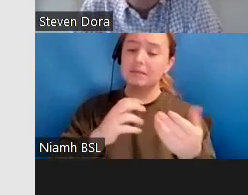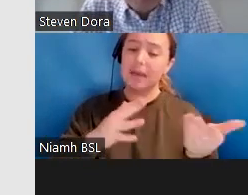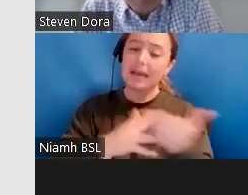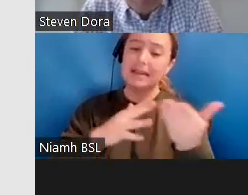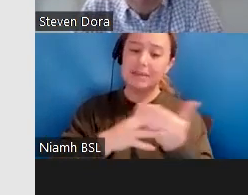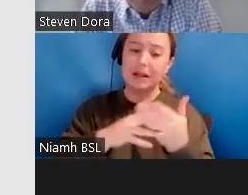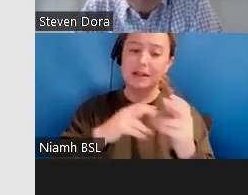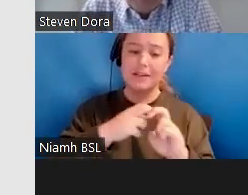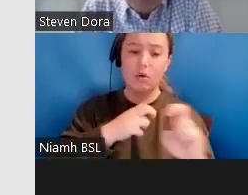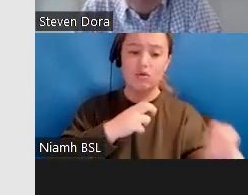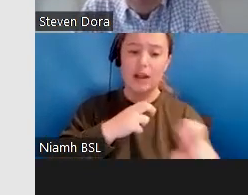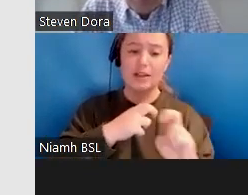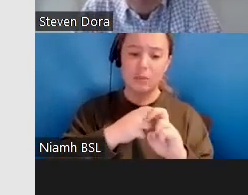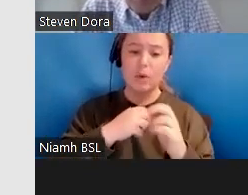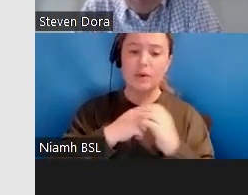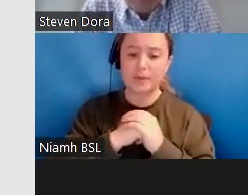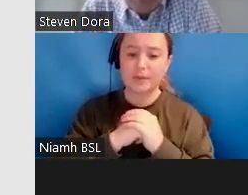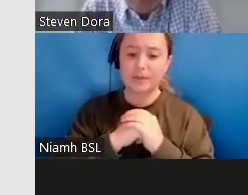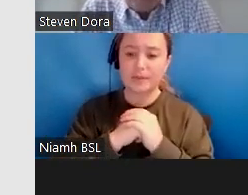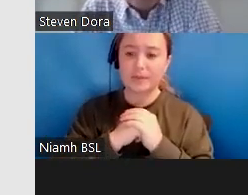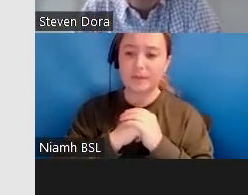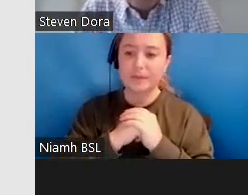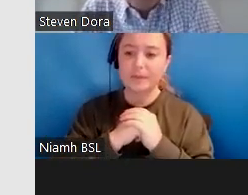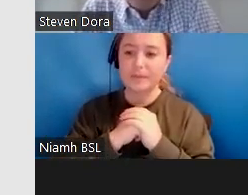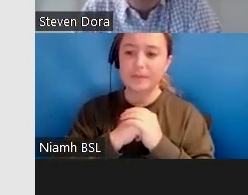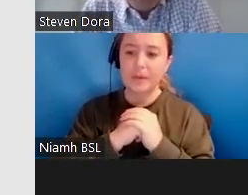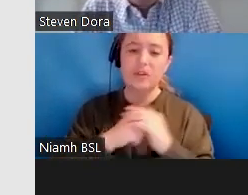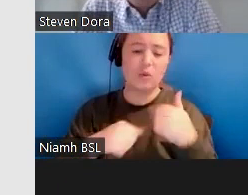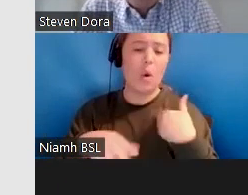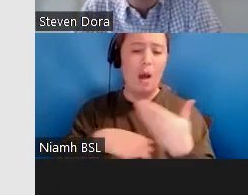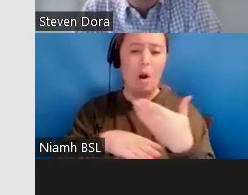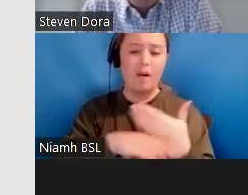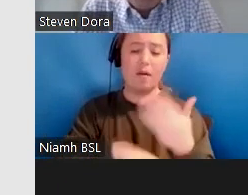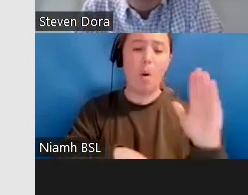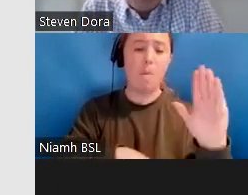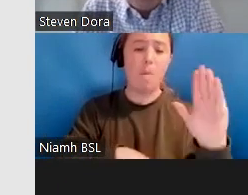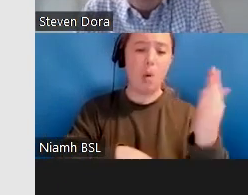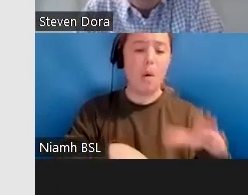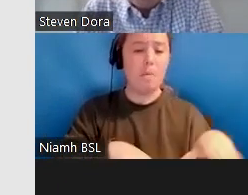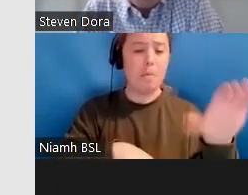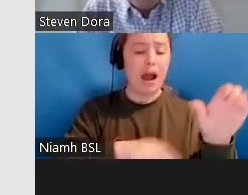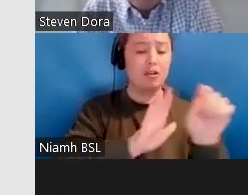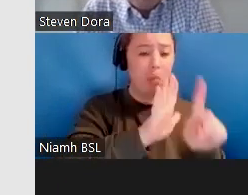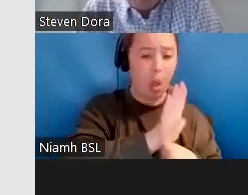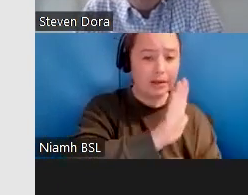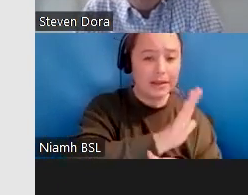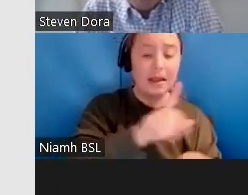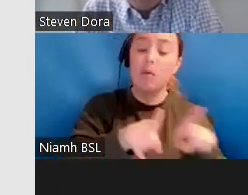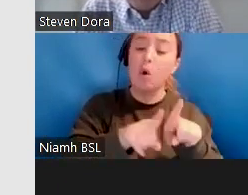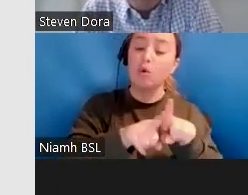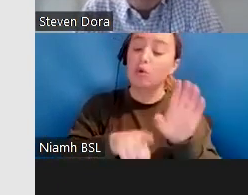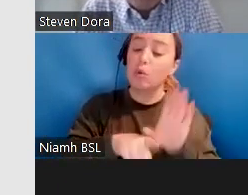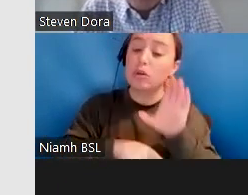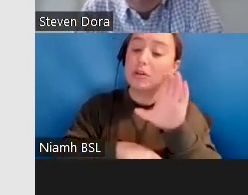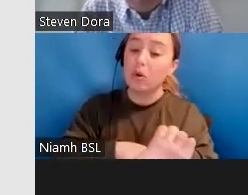Scotland. And I lead a team which works on accessible travel and Blue Badge policy, and we're also responsible for sponsoring the Mobility and Access